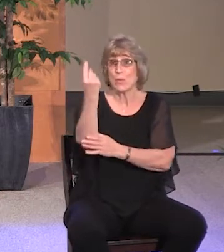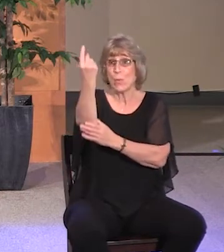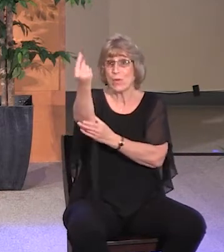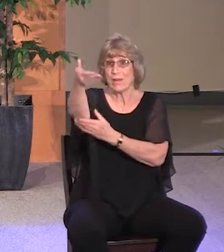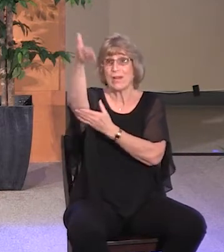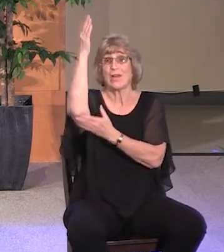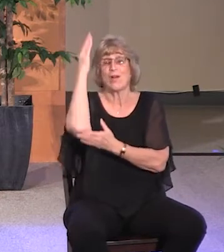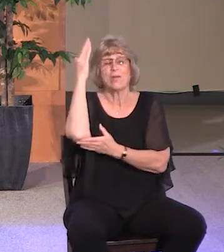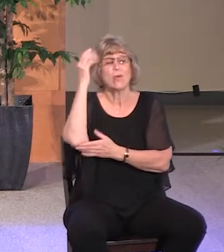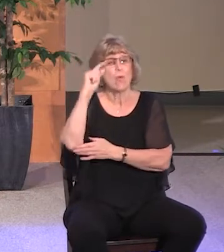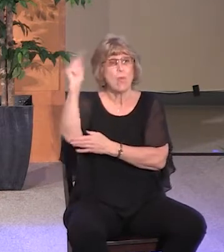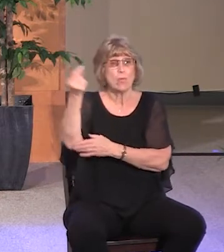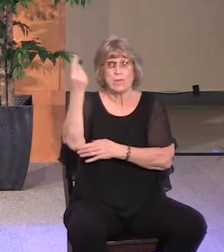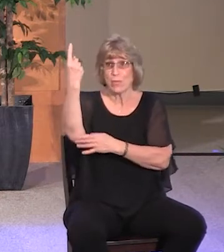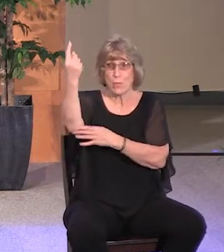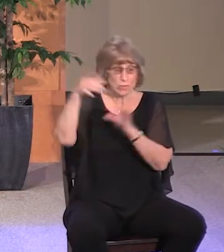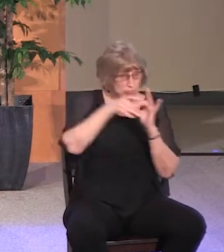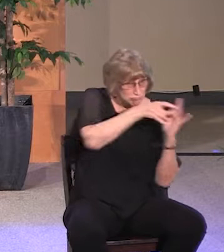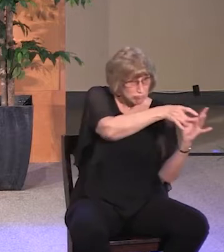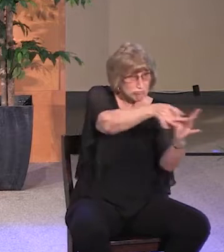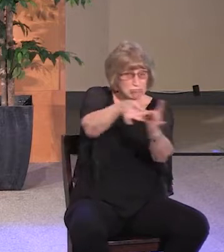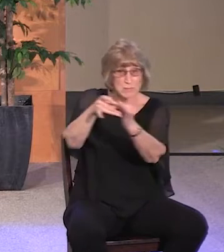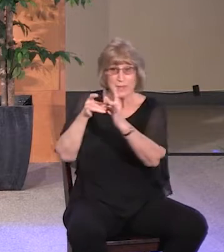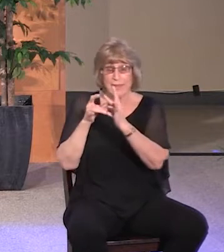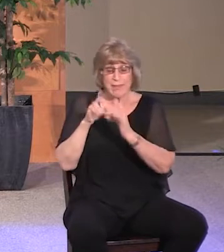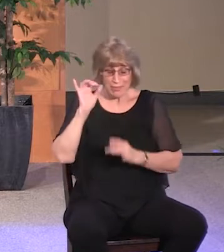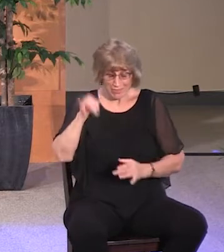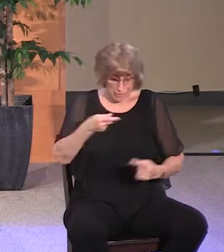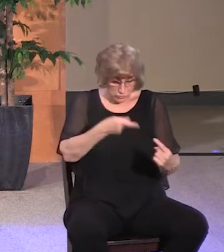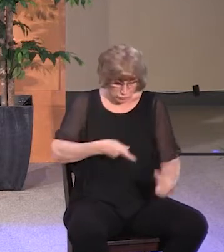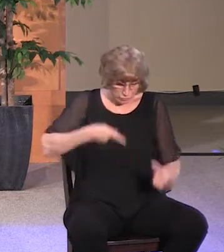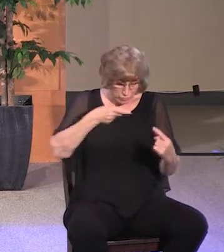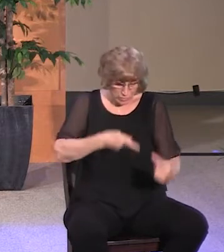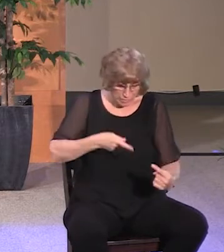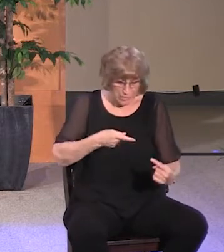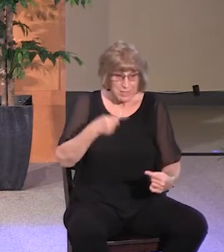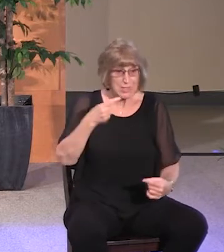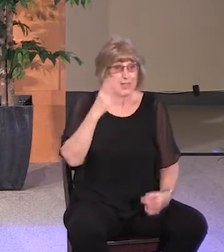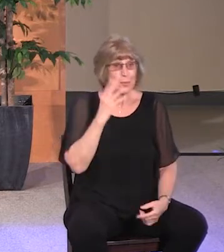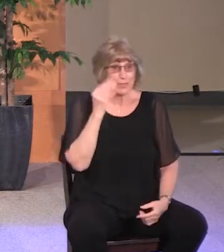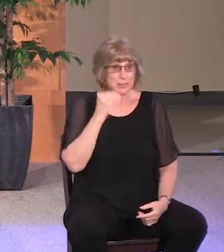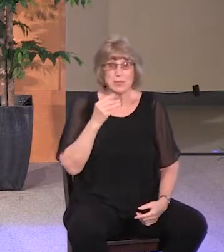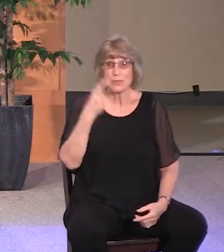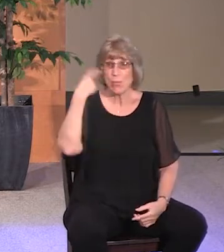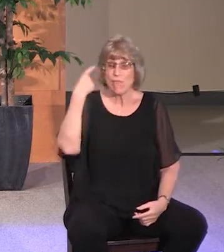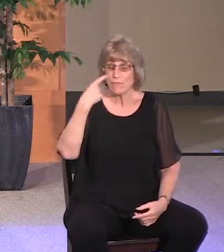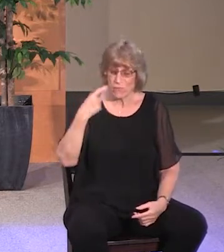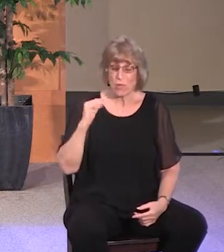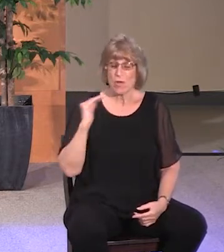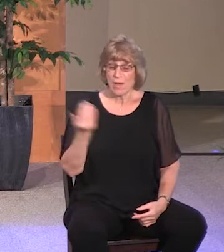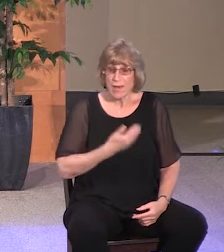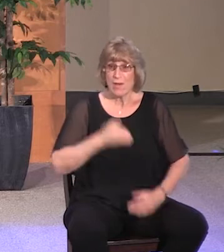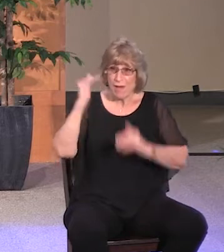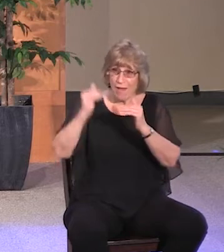only oneness. And in this struggle, the struggle that we're experiencing is for our highest good. Even if we can't see it in the